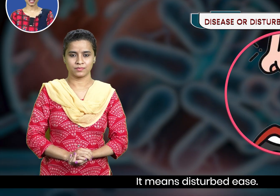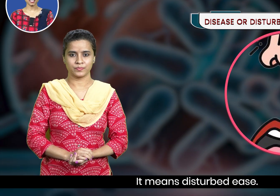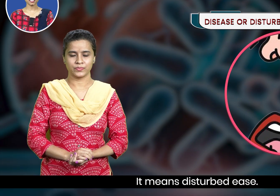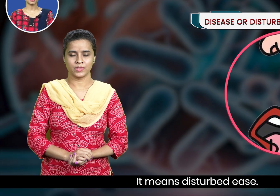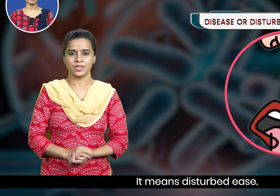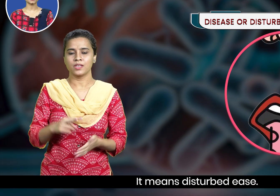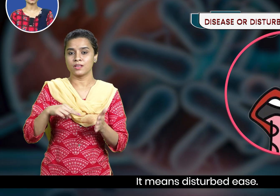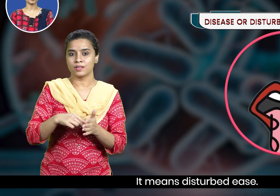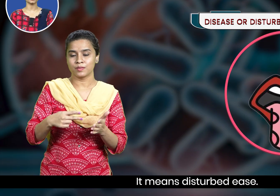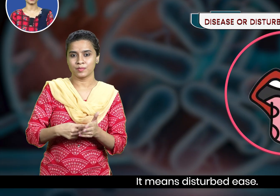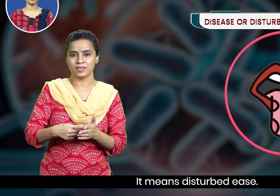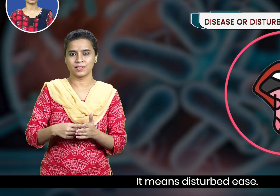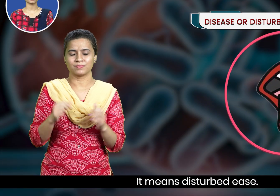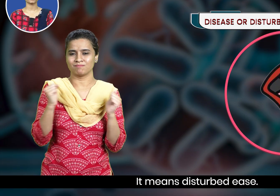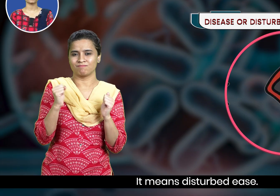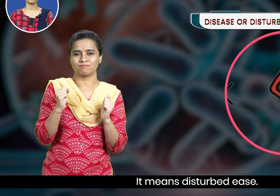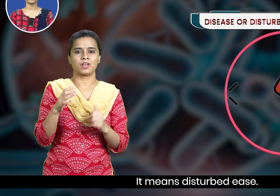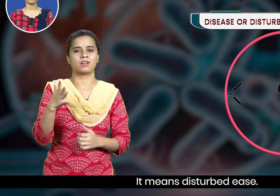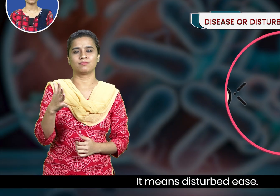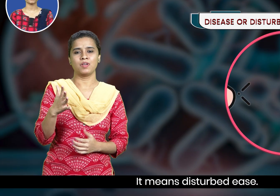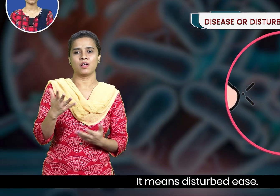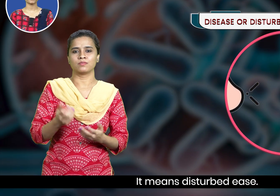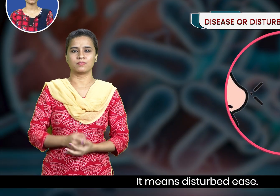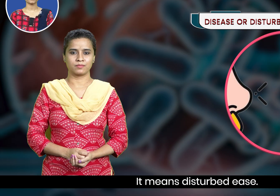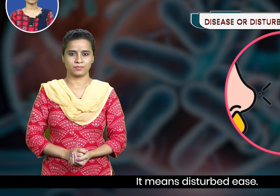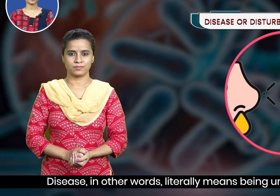It means disturbed ease.